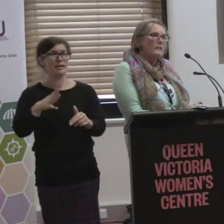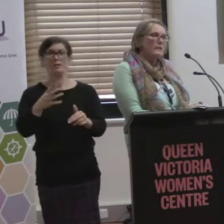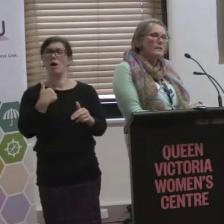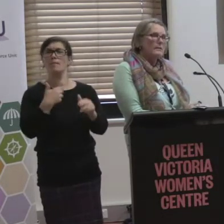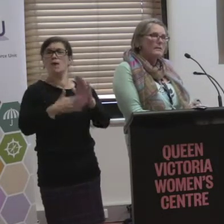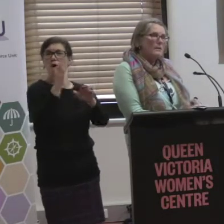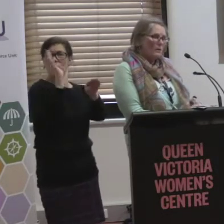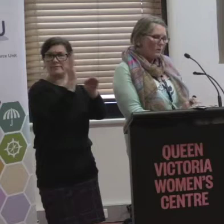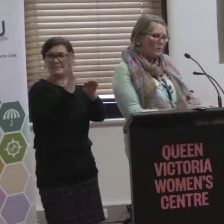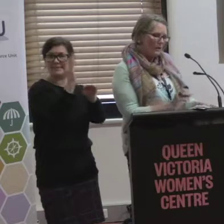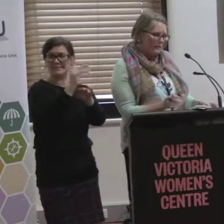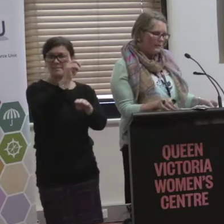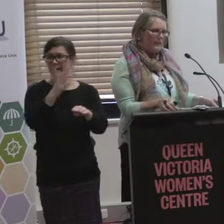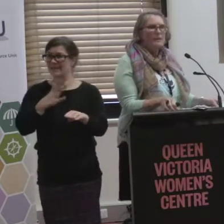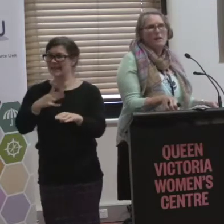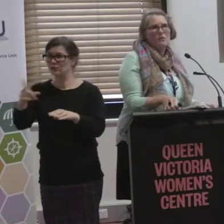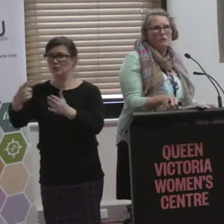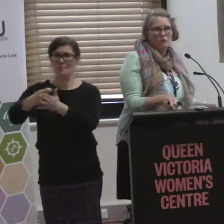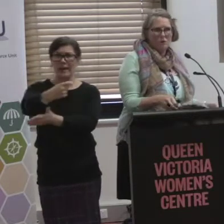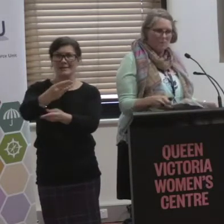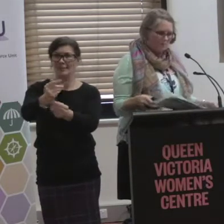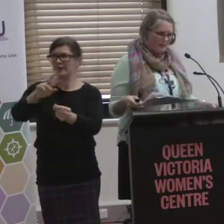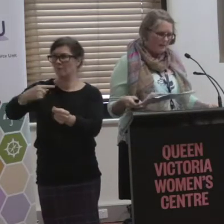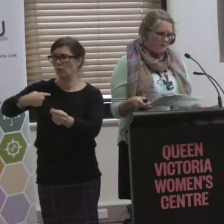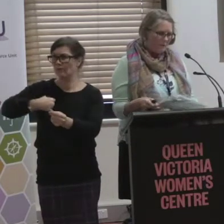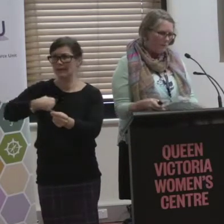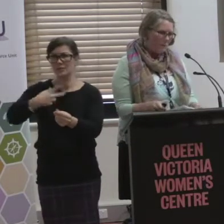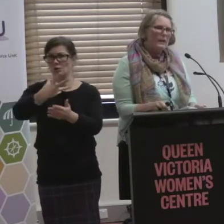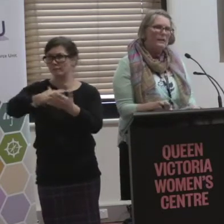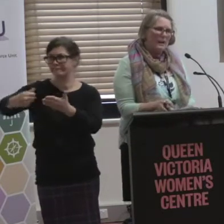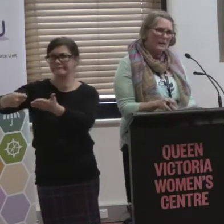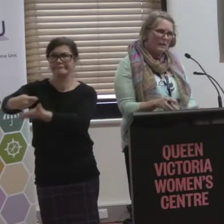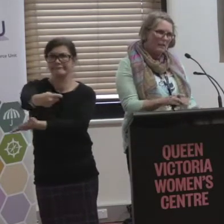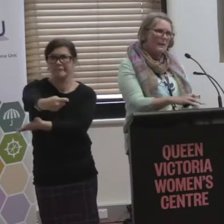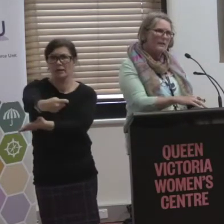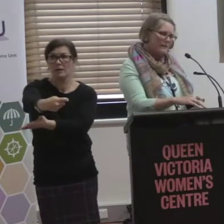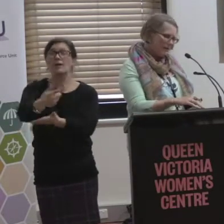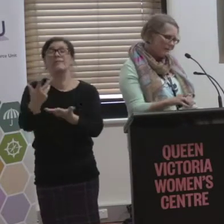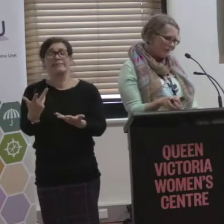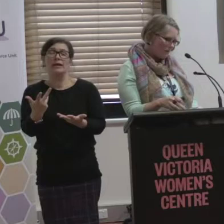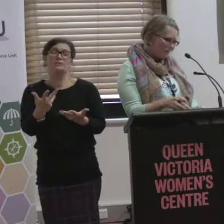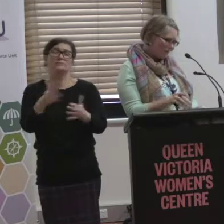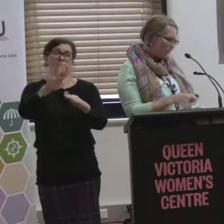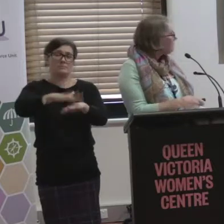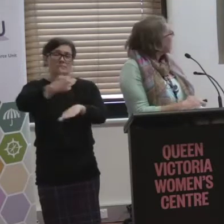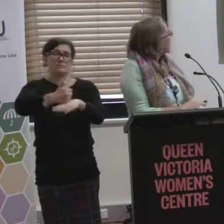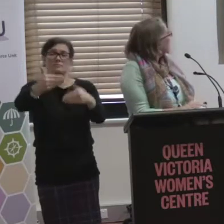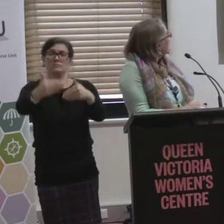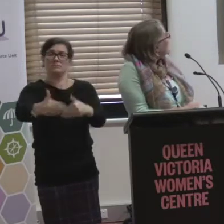they're overseas, or undertake short-term banking for them when they can't actually access that themselves.